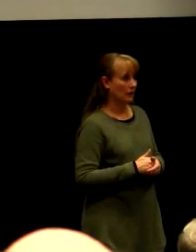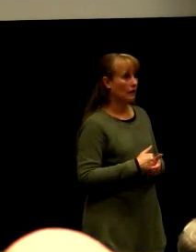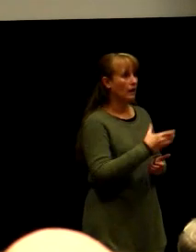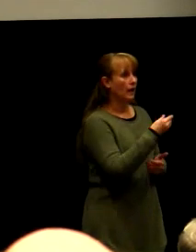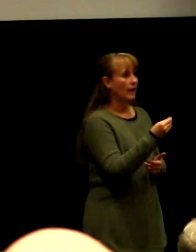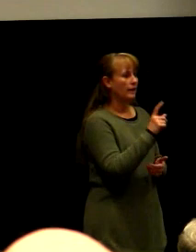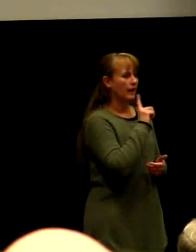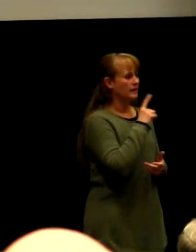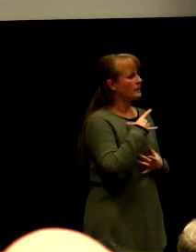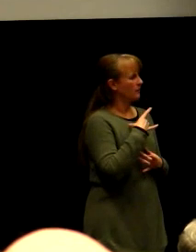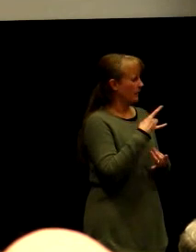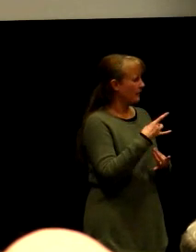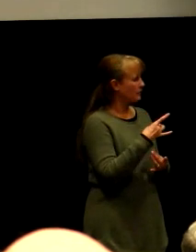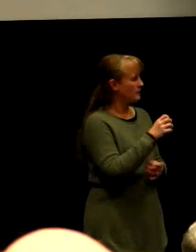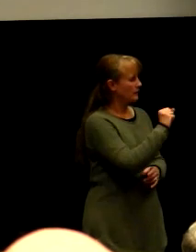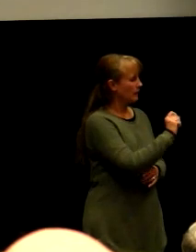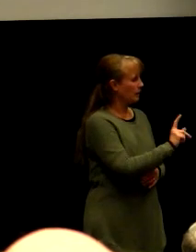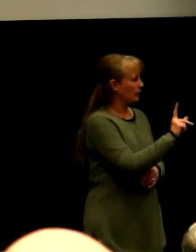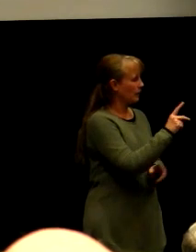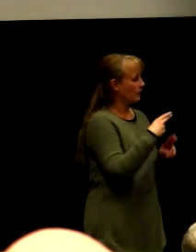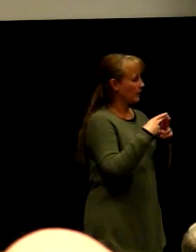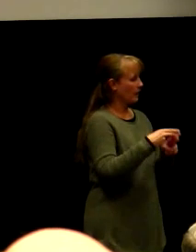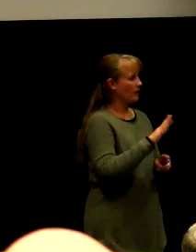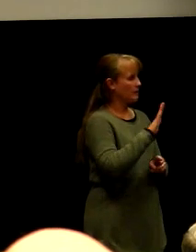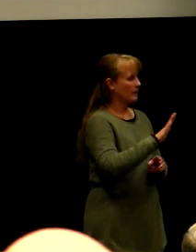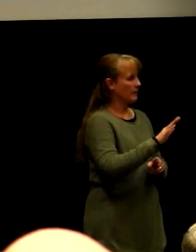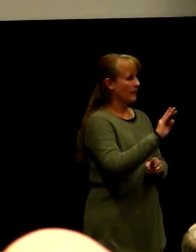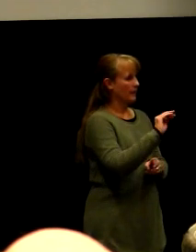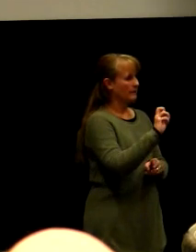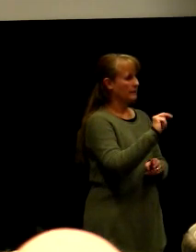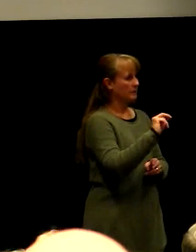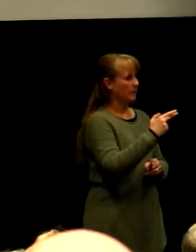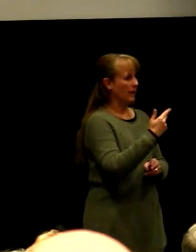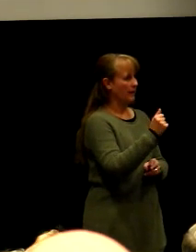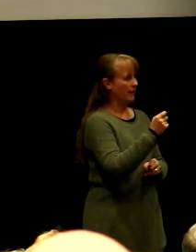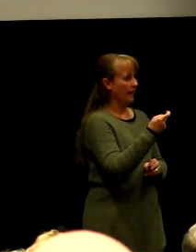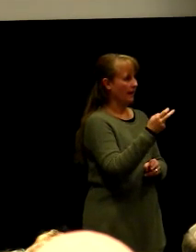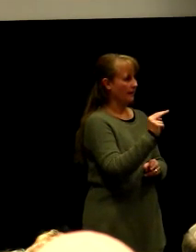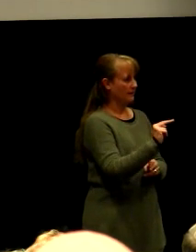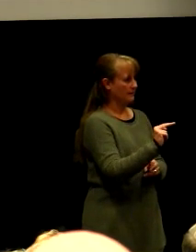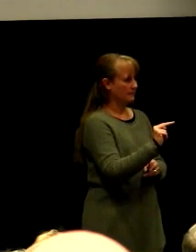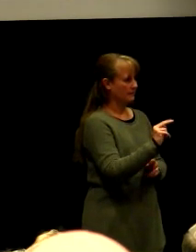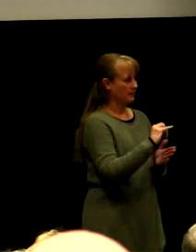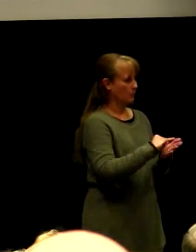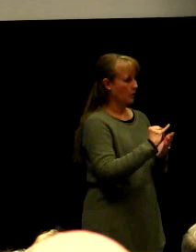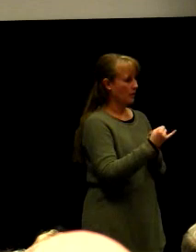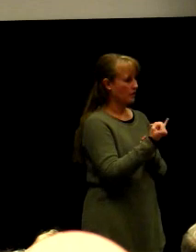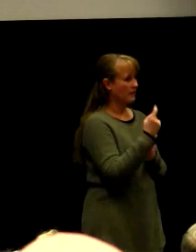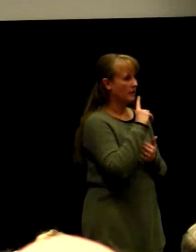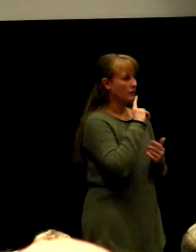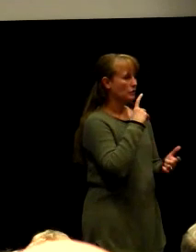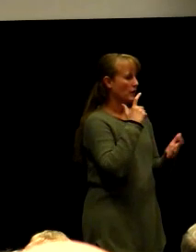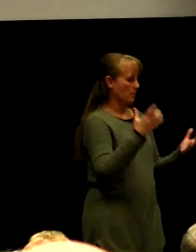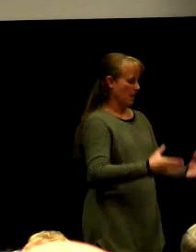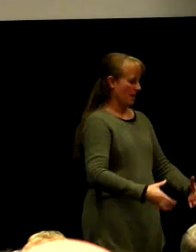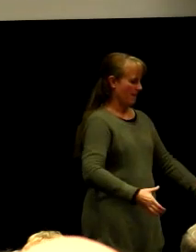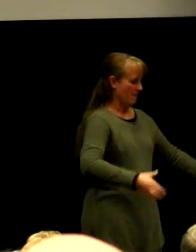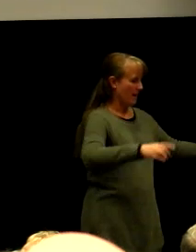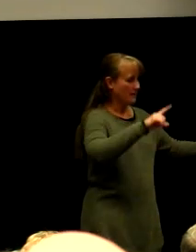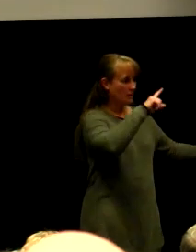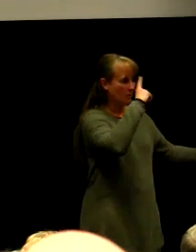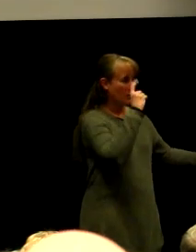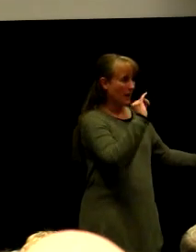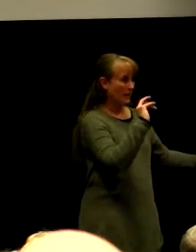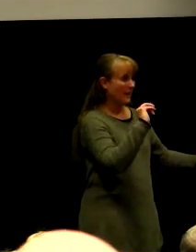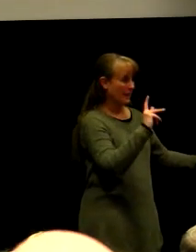And that's actually very interesting. Kubrick called it his Manhattan Project and used big vats of black